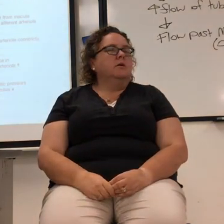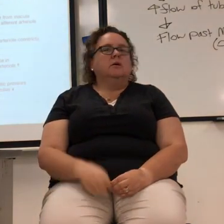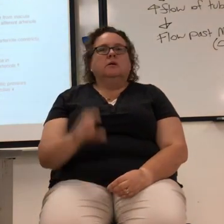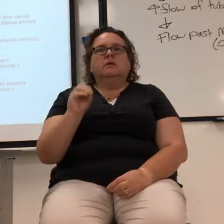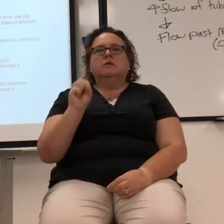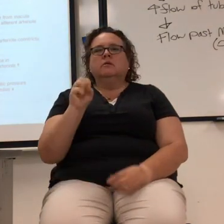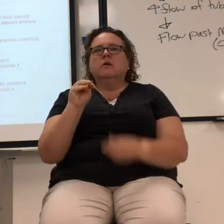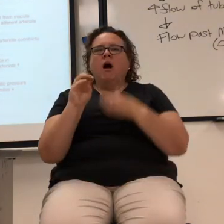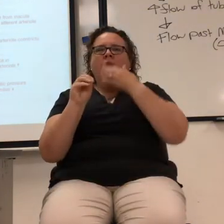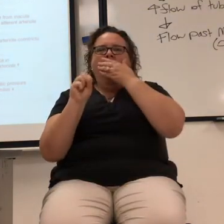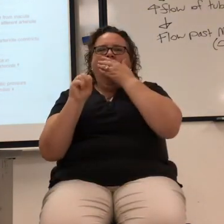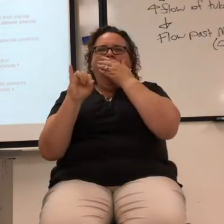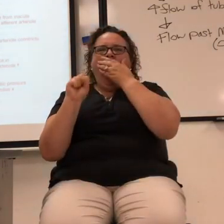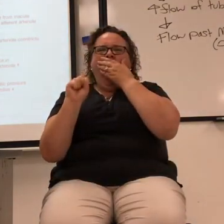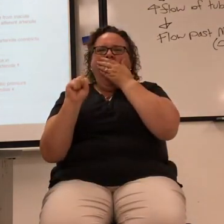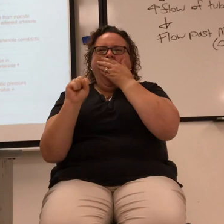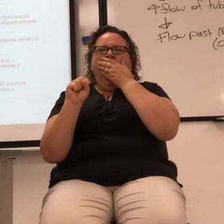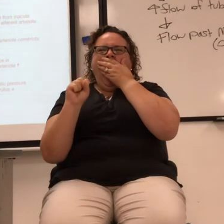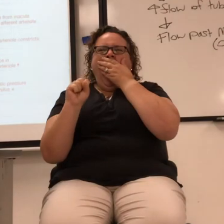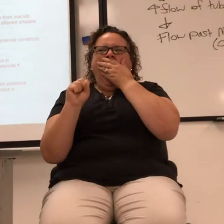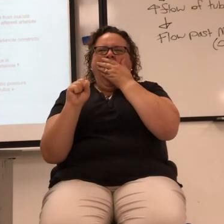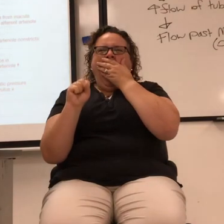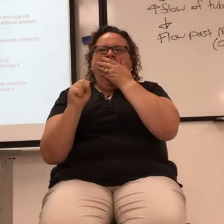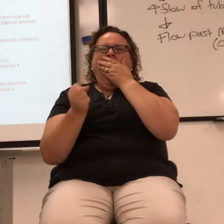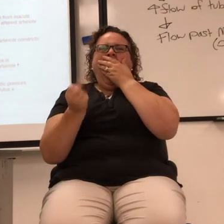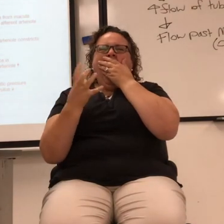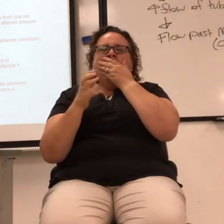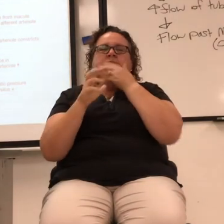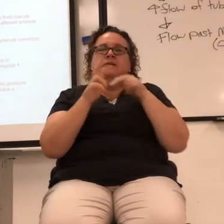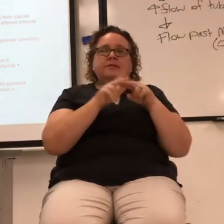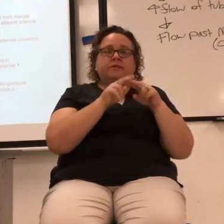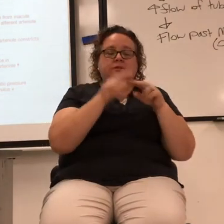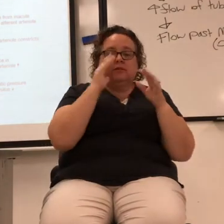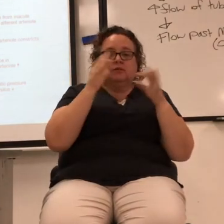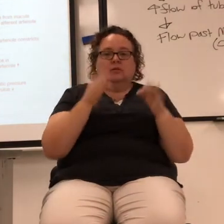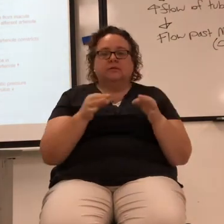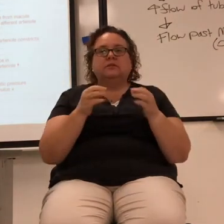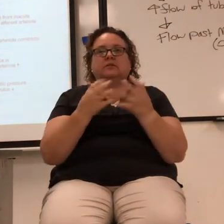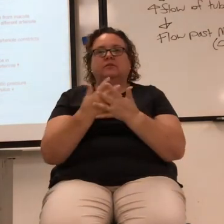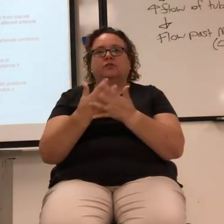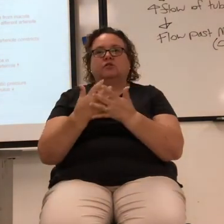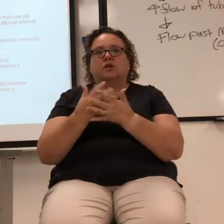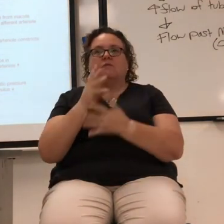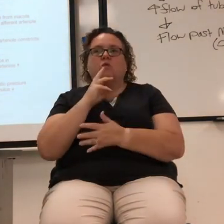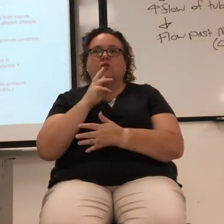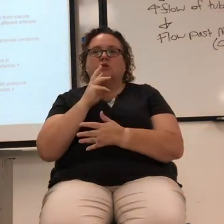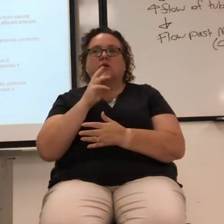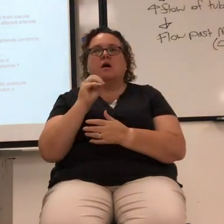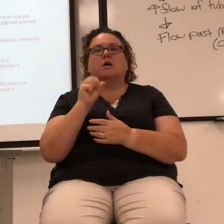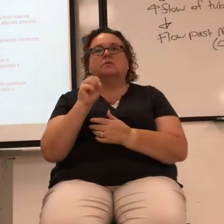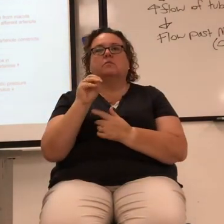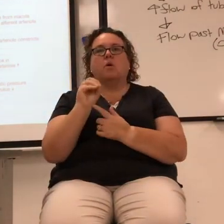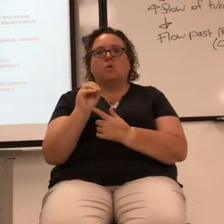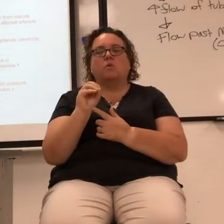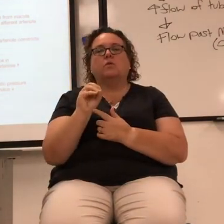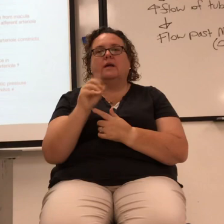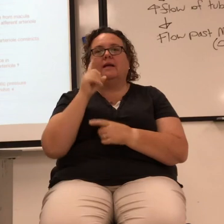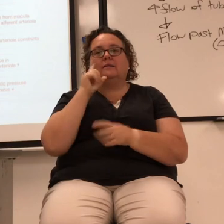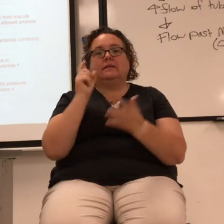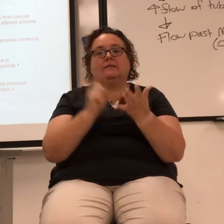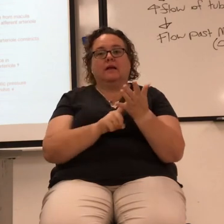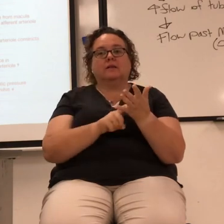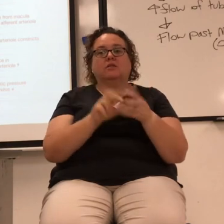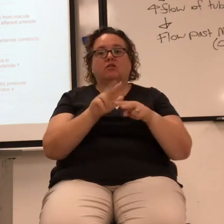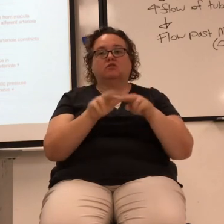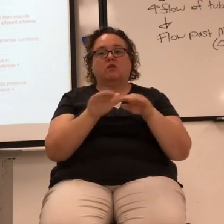Osmosis, the concentration of salt determines the diffusion of water, right? Osmoreceptor detects the salt level